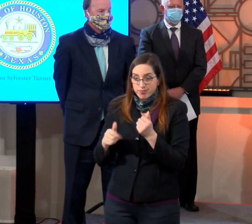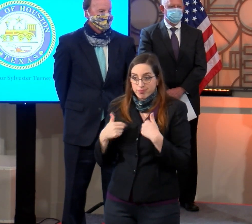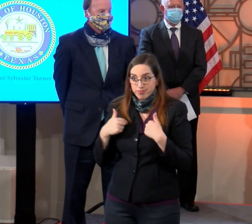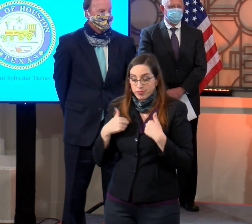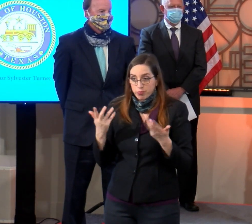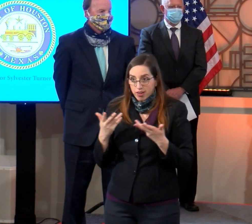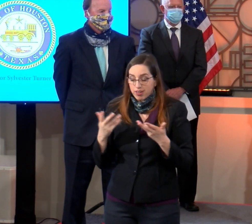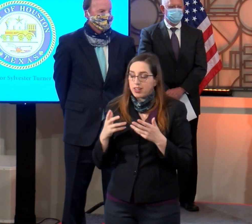better emphasized